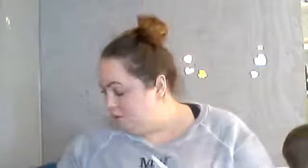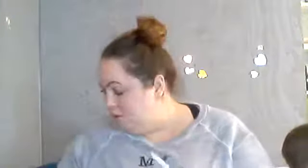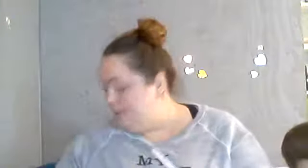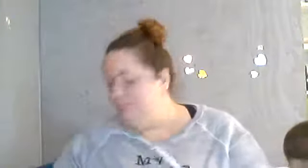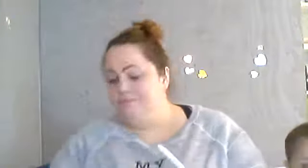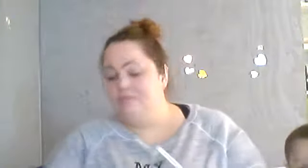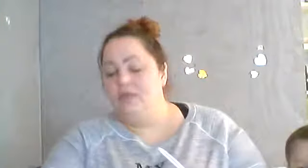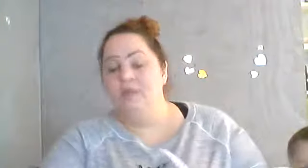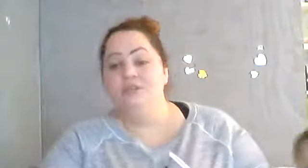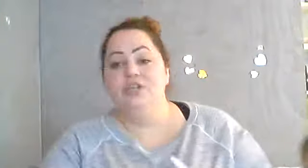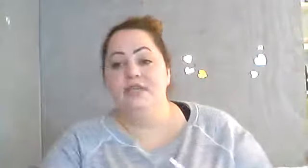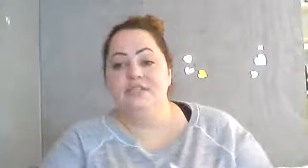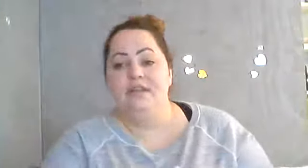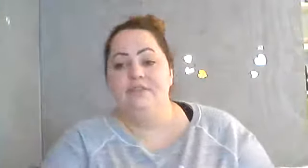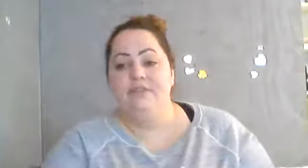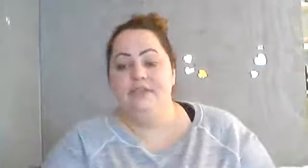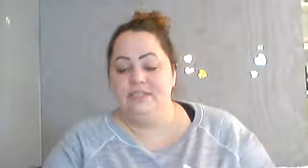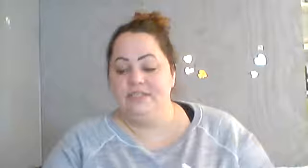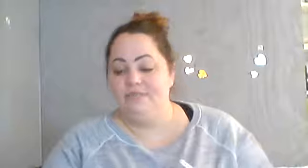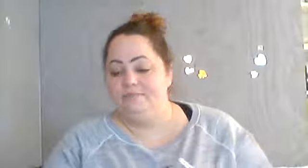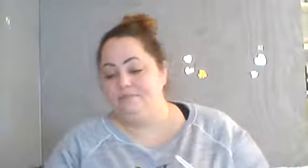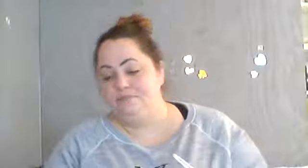Okay, let me check out this elevator incident.